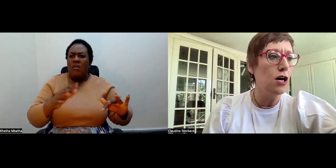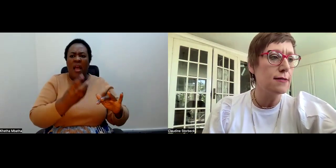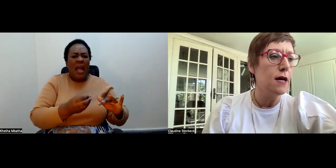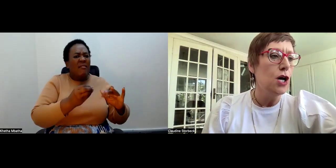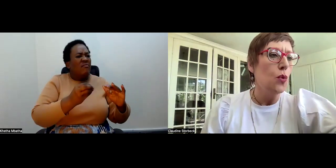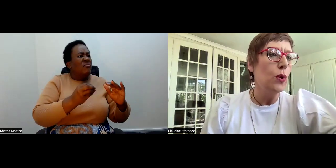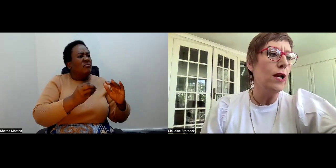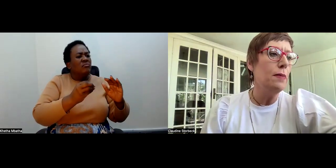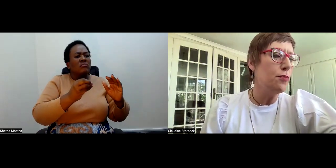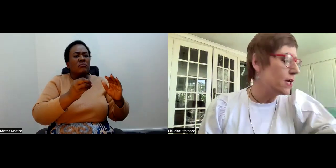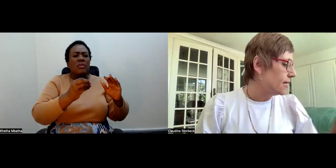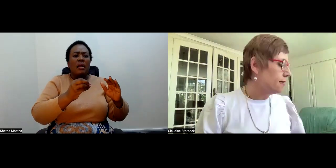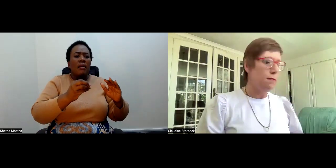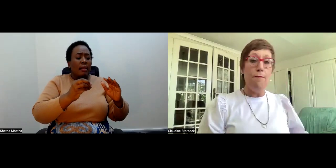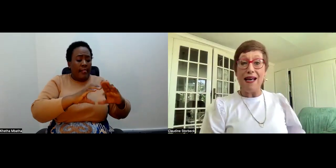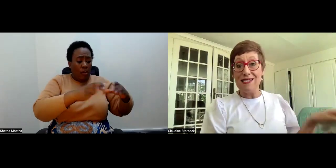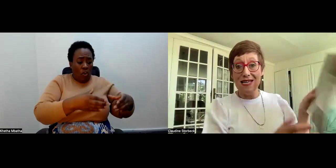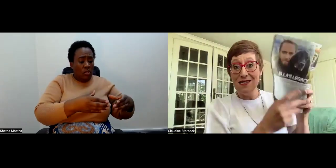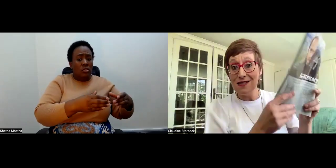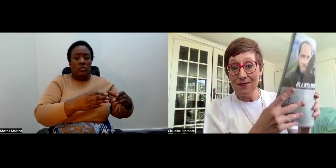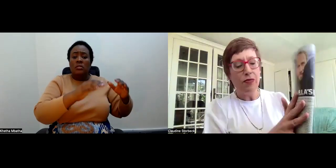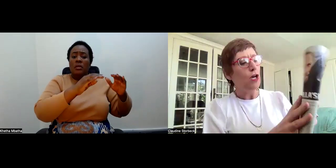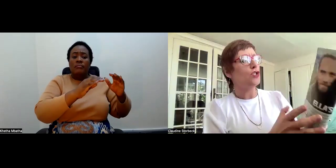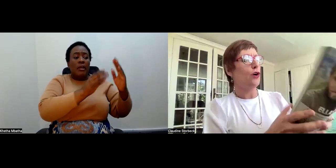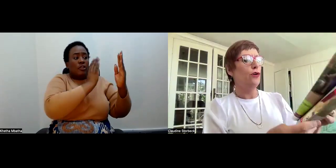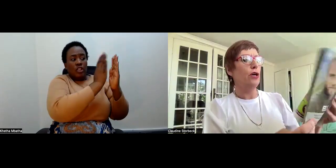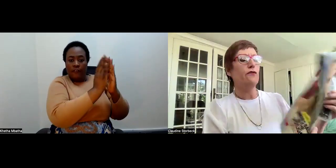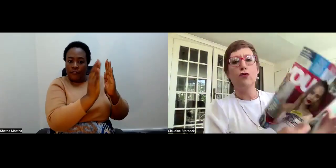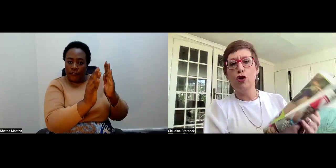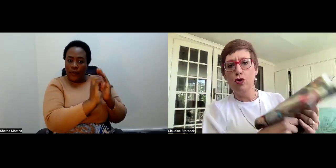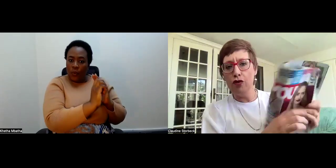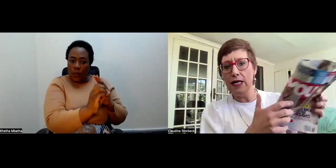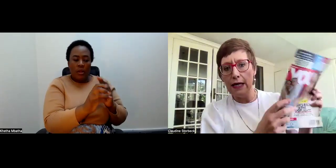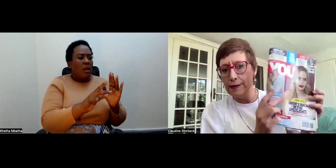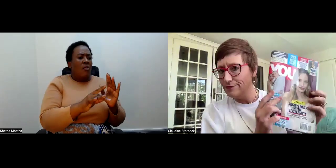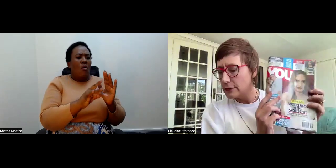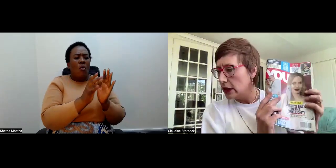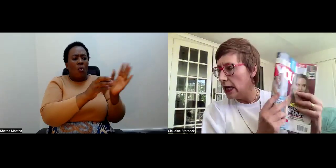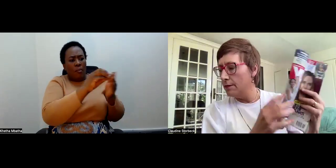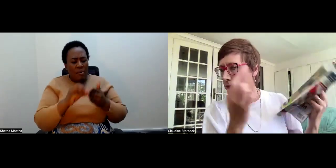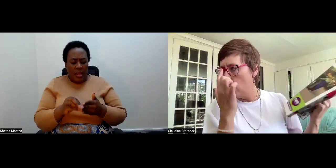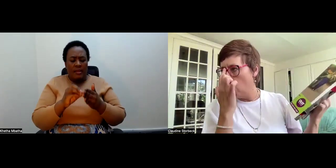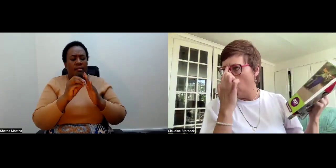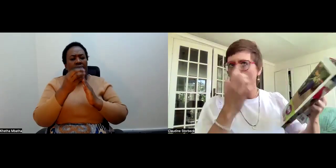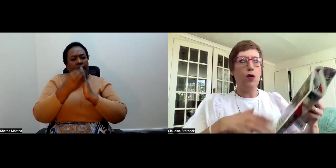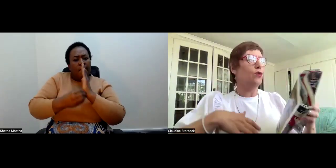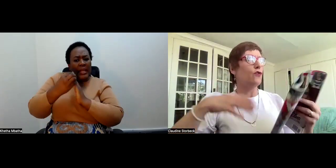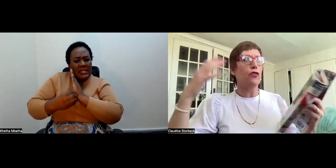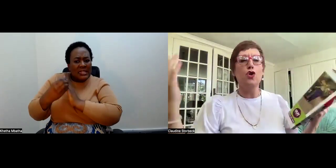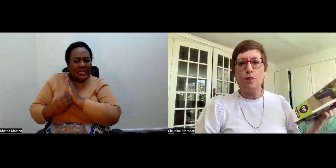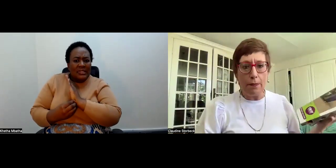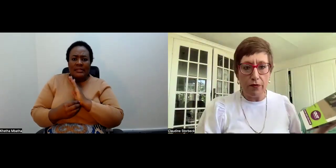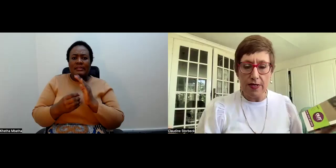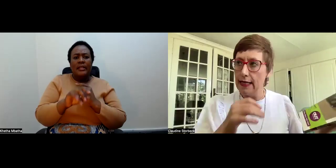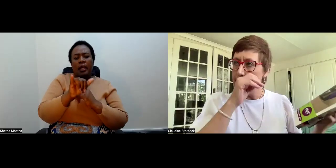in our class. We want to be bringing in magazines. So if you're a reader, or you've